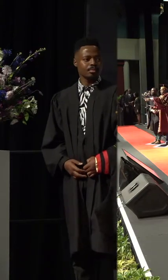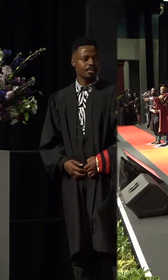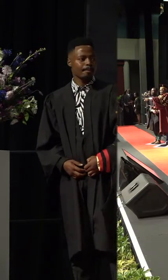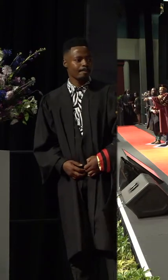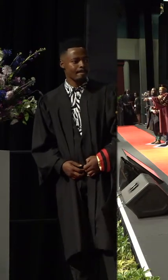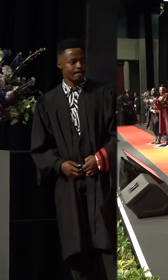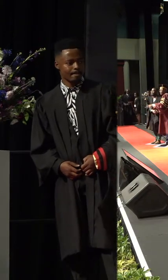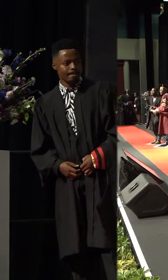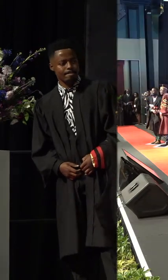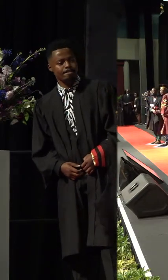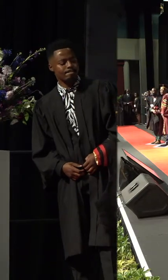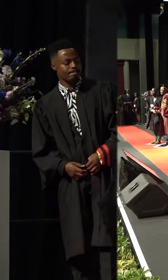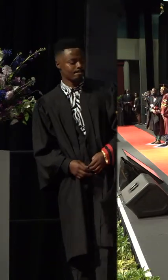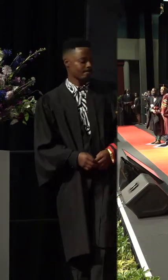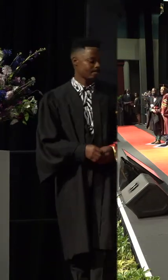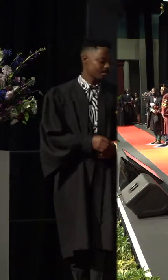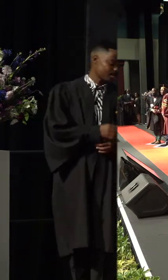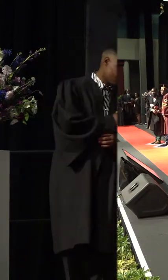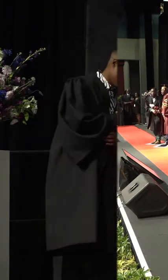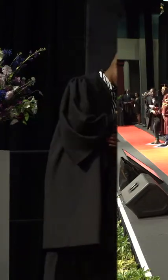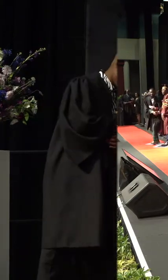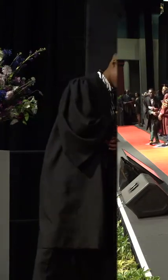Mandla Petros Mkize.